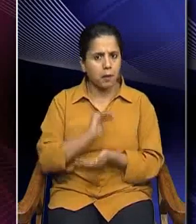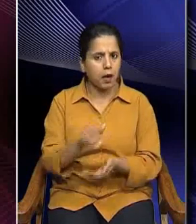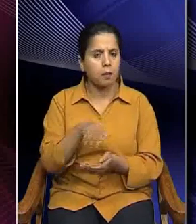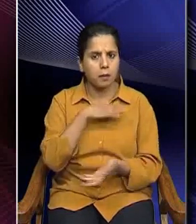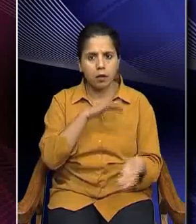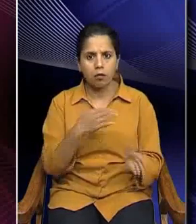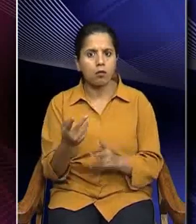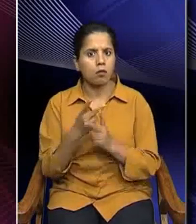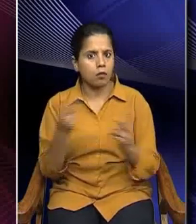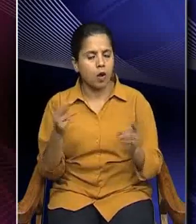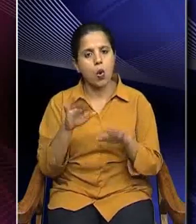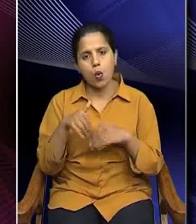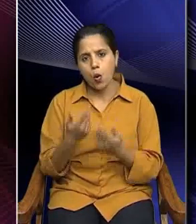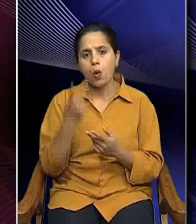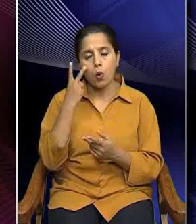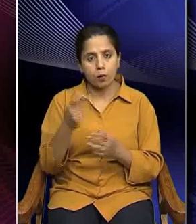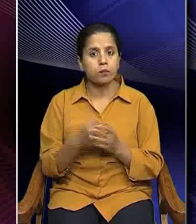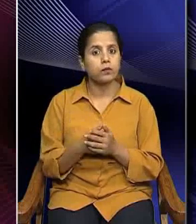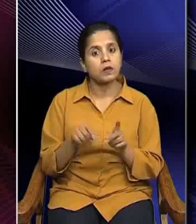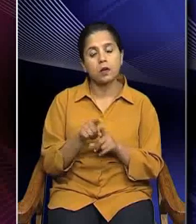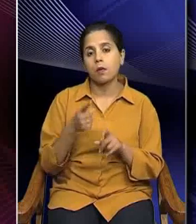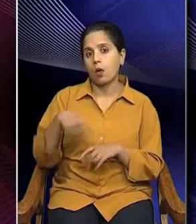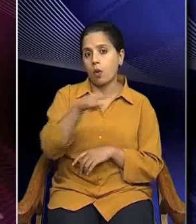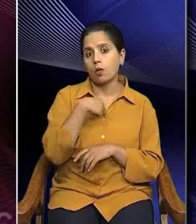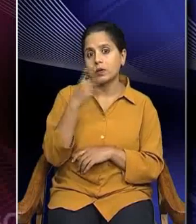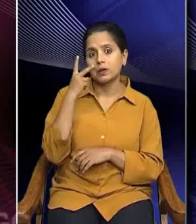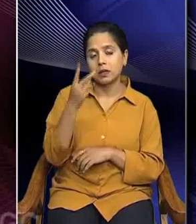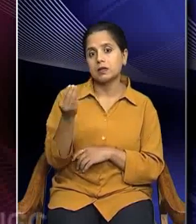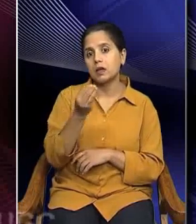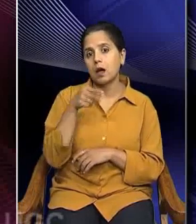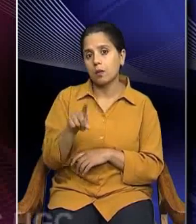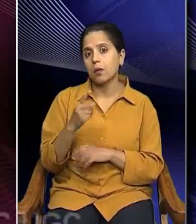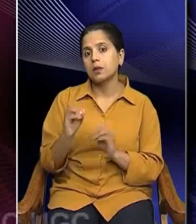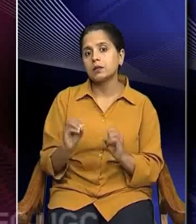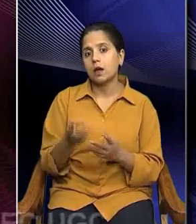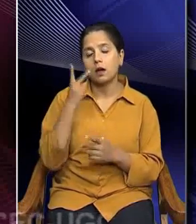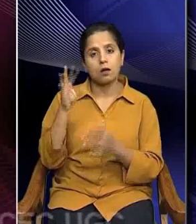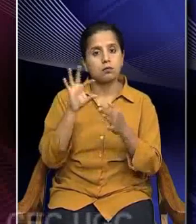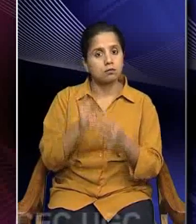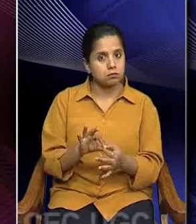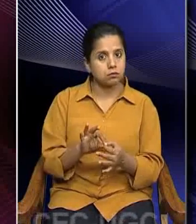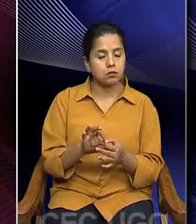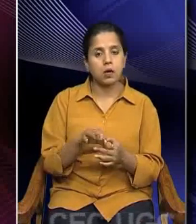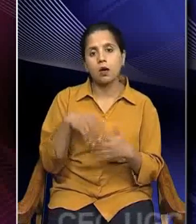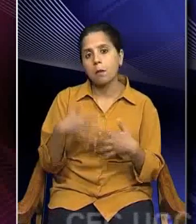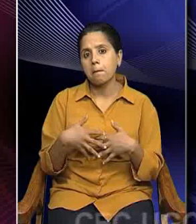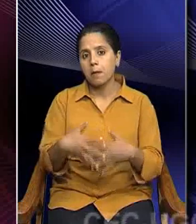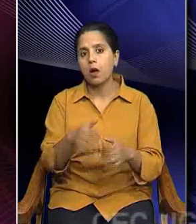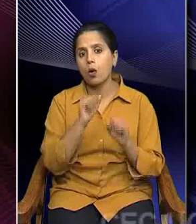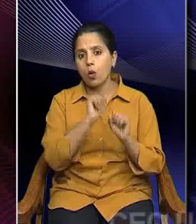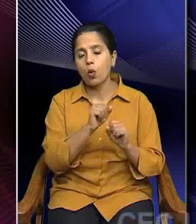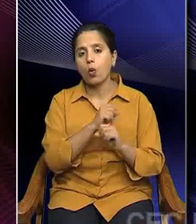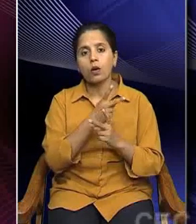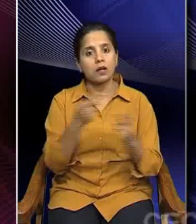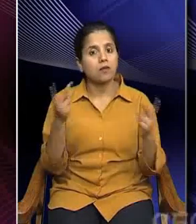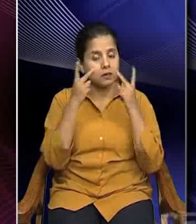mortality, or if we also look at some of the startling figures related with maternal mortality in this